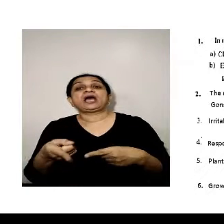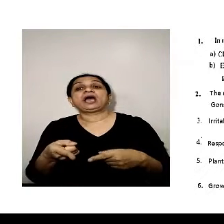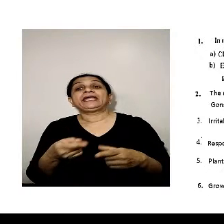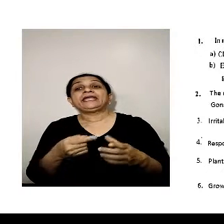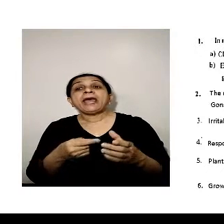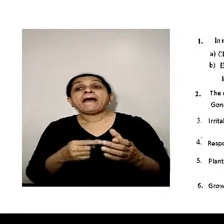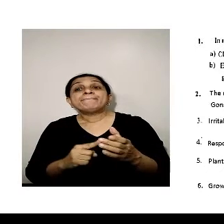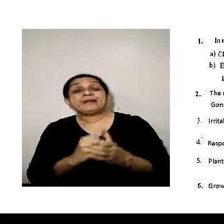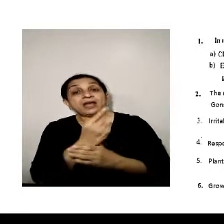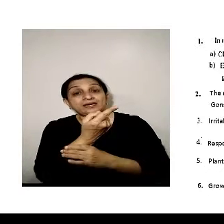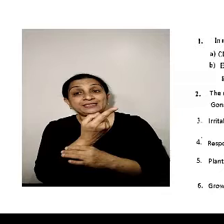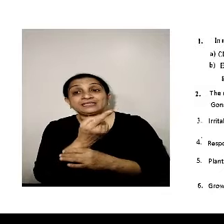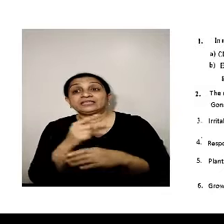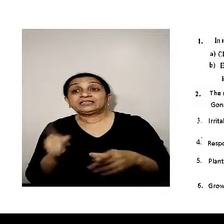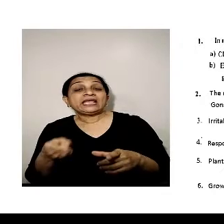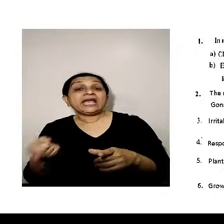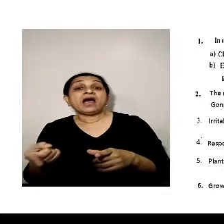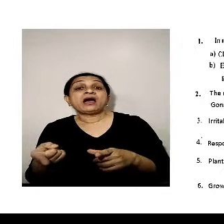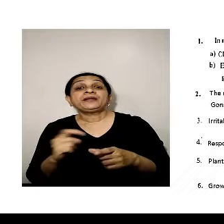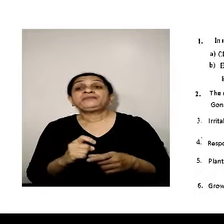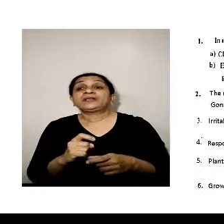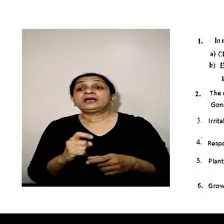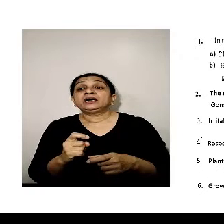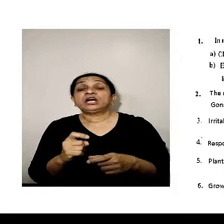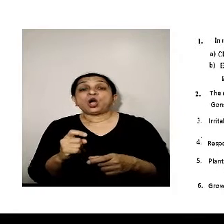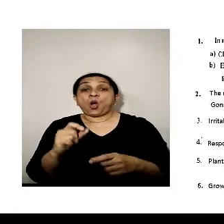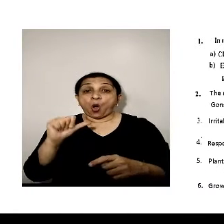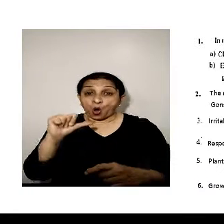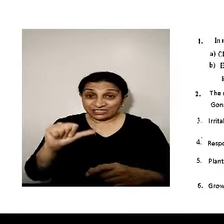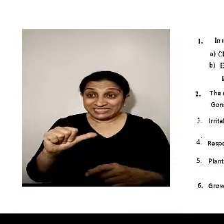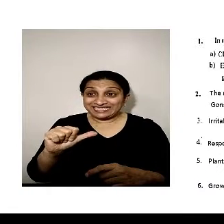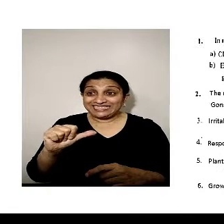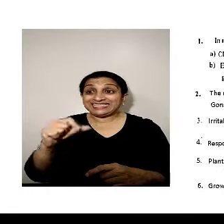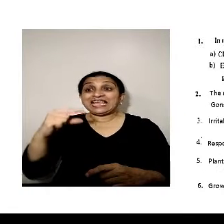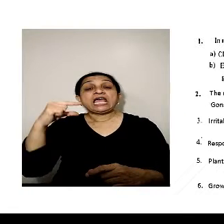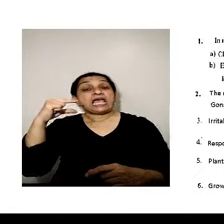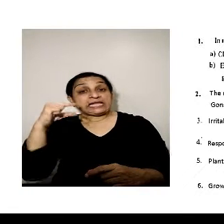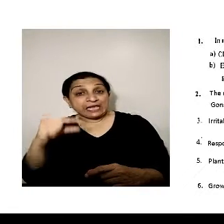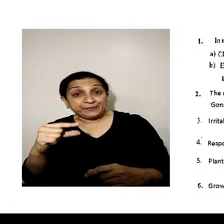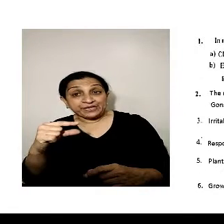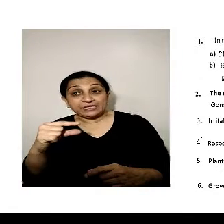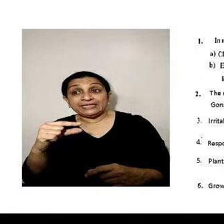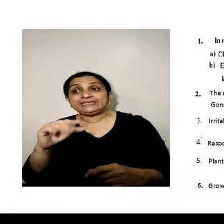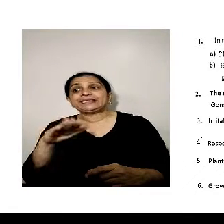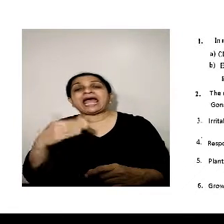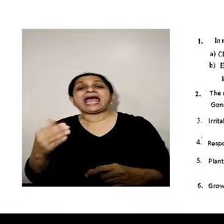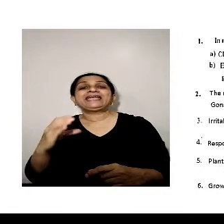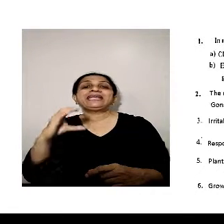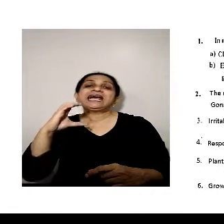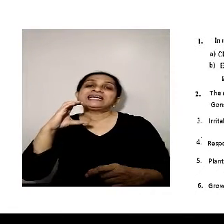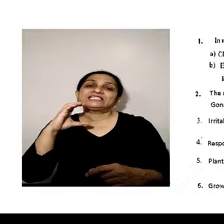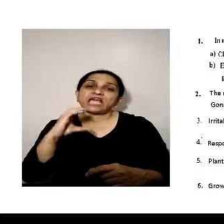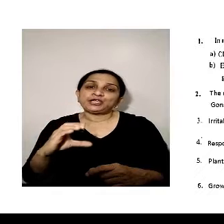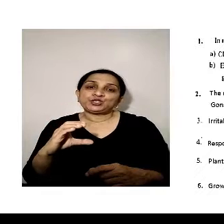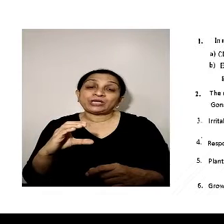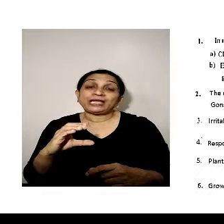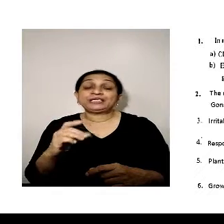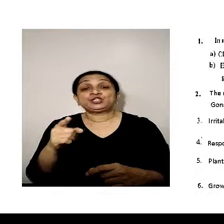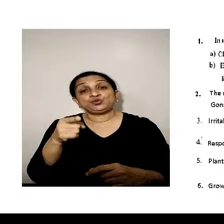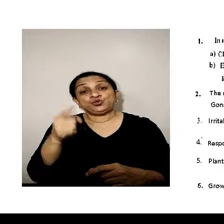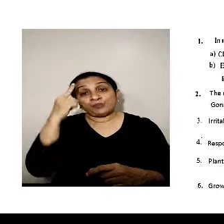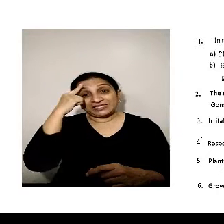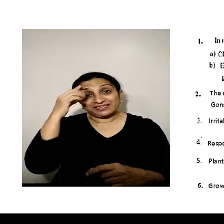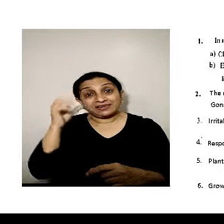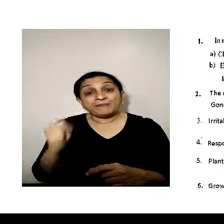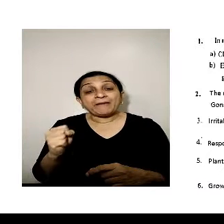regulation in plants. They are auxins, gibberellins and